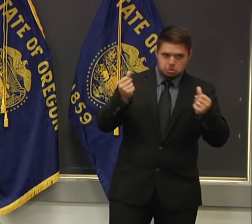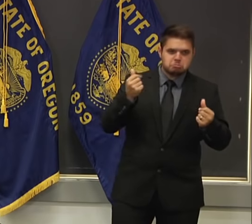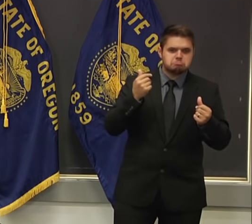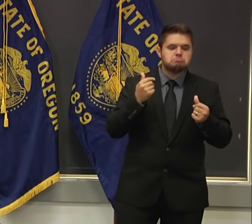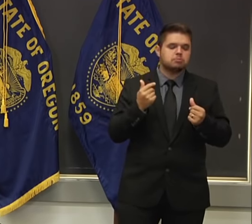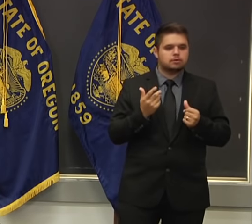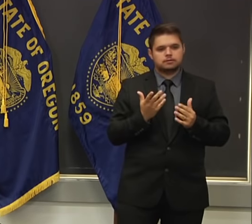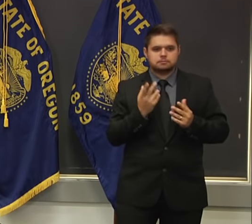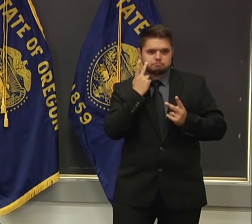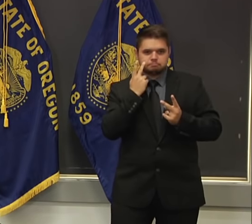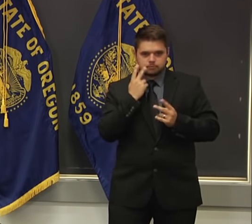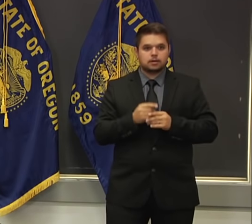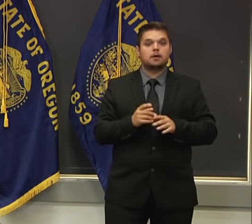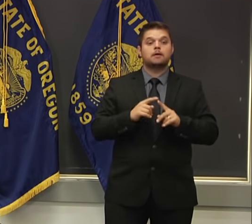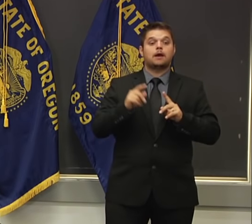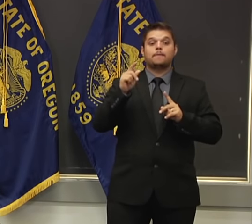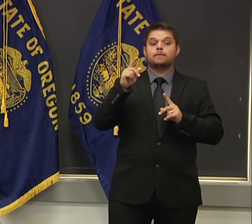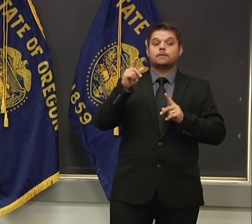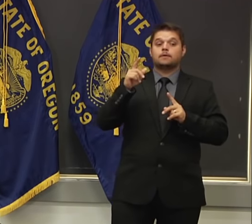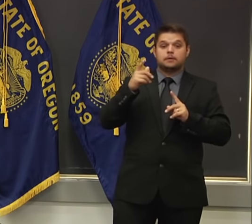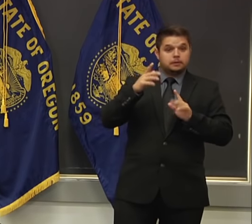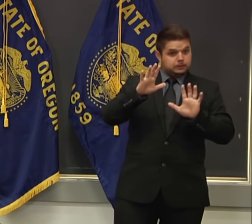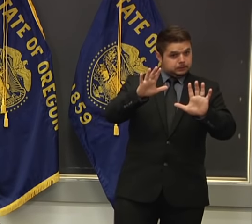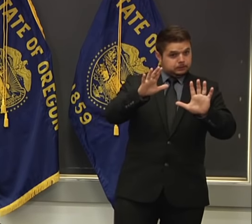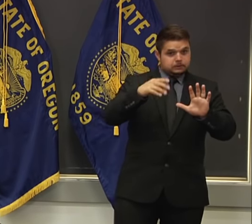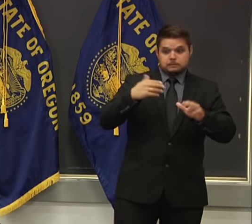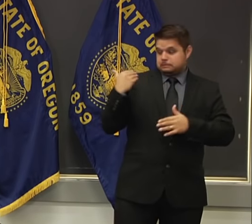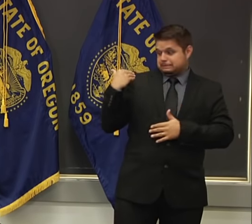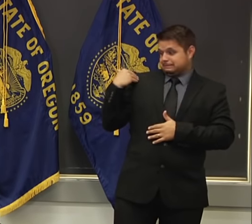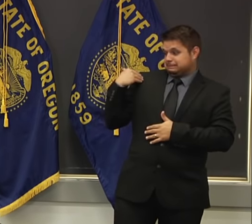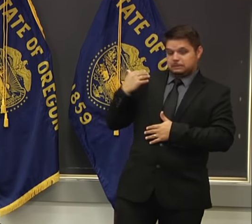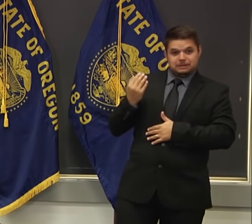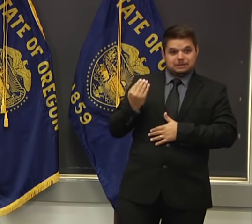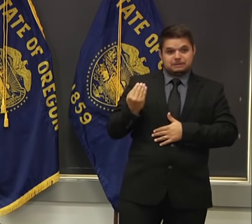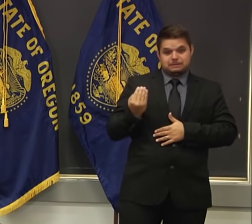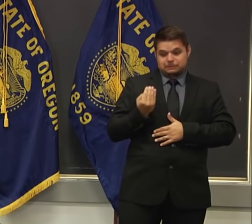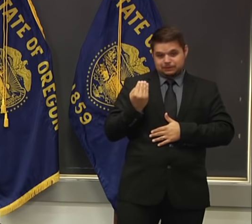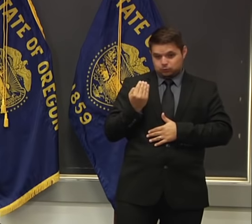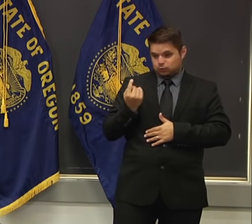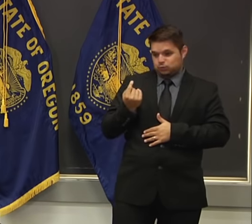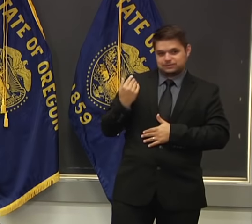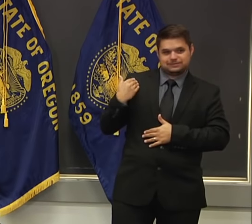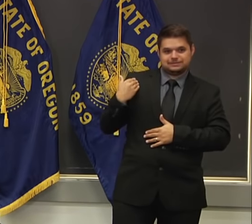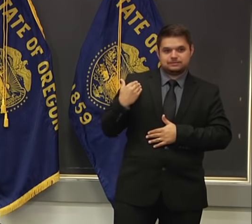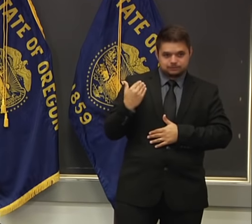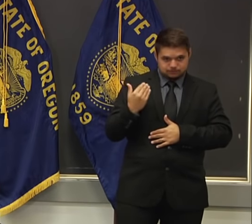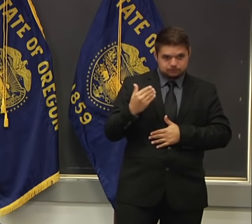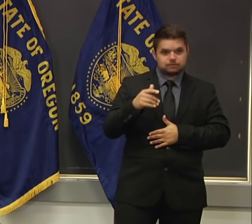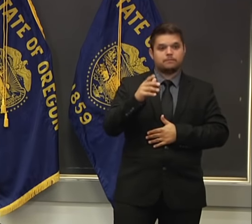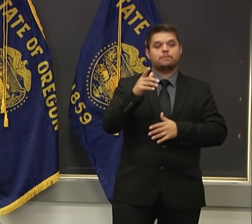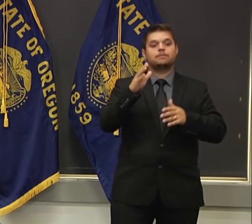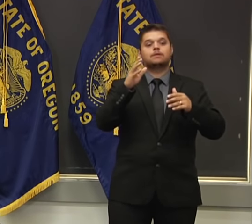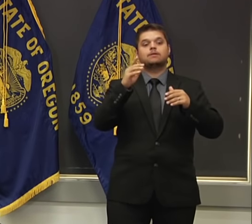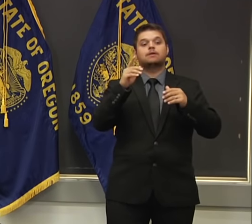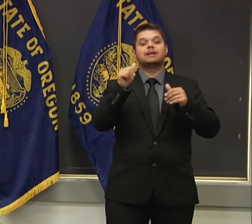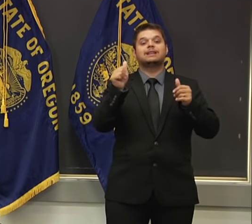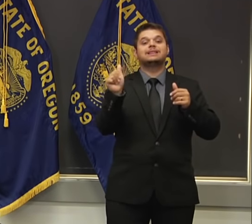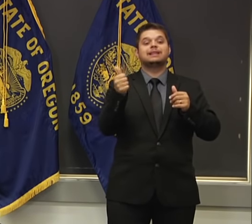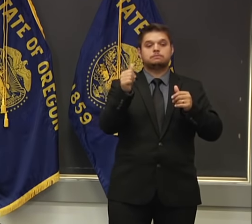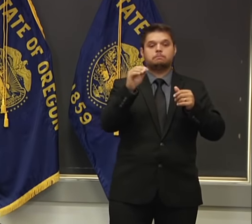communities. As I reported earlier in the week, we are still seeing about 10% of all emergency room visits across the state are